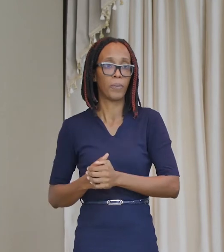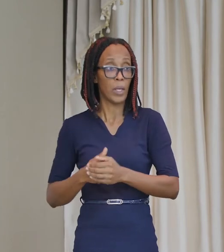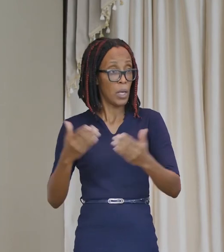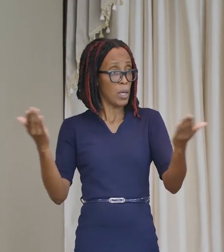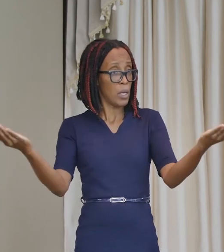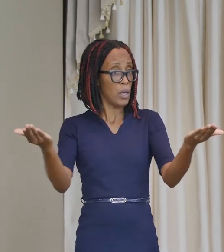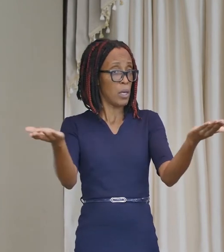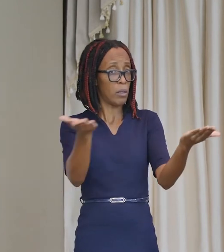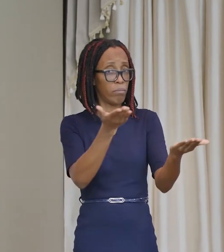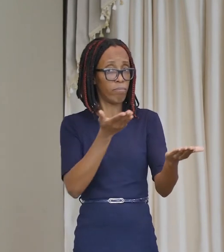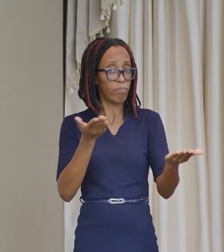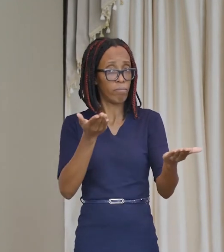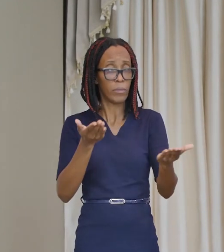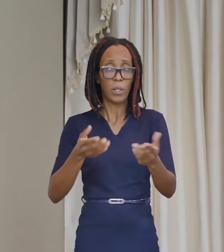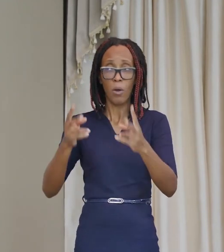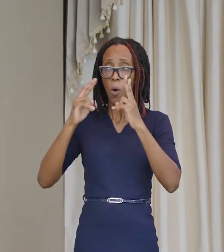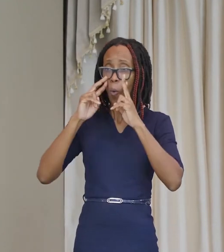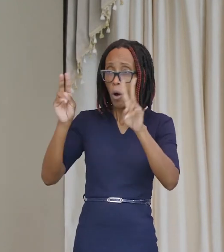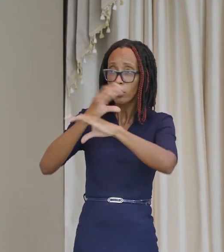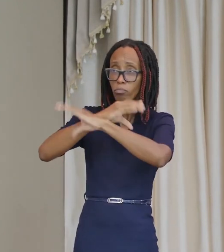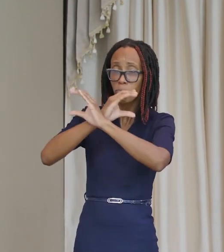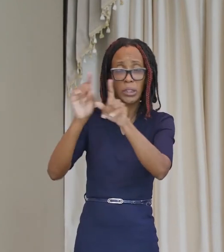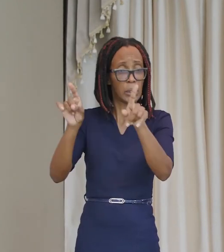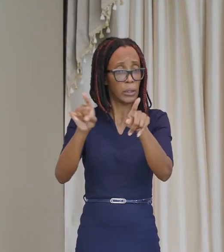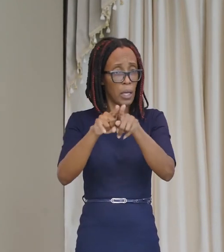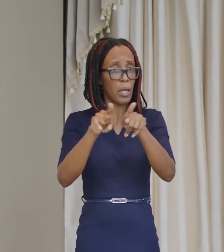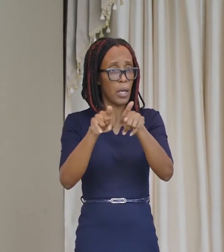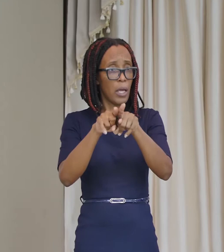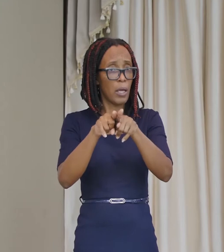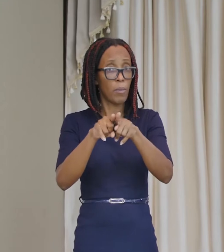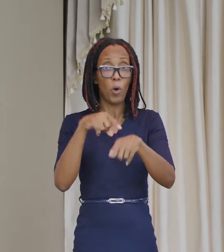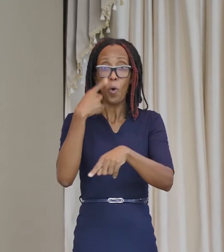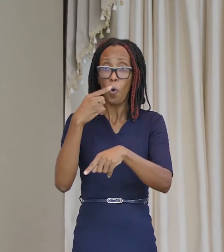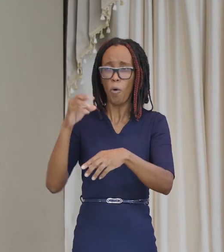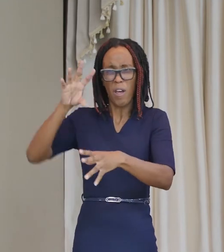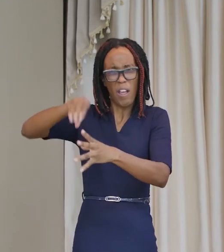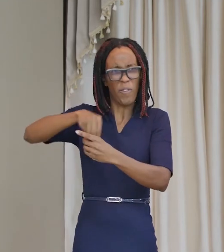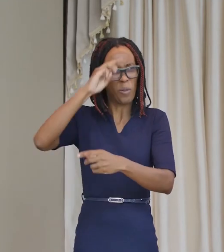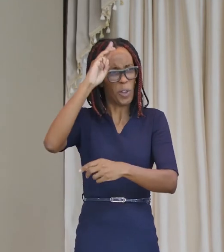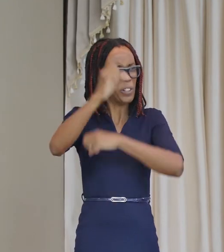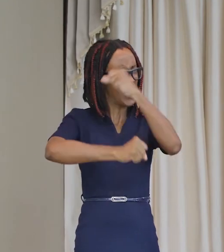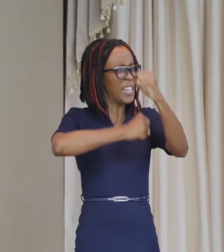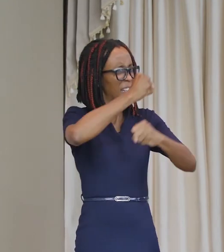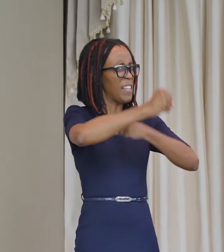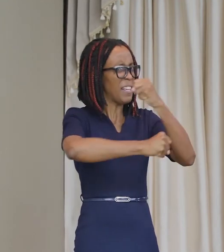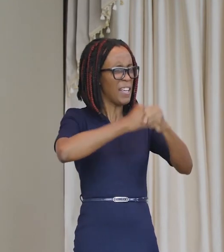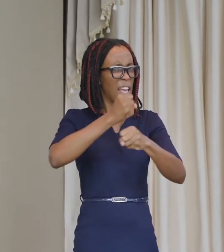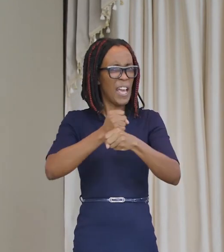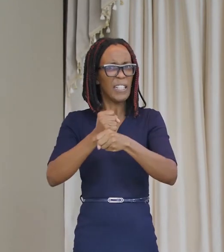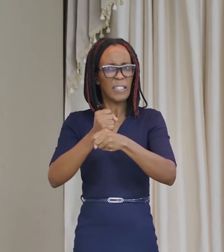here today, listening and streaming via the internet, who have been in the scout movement for some time now,